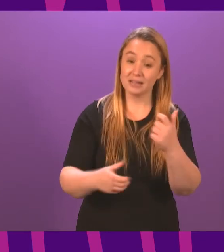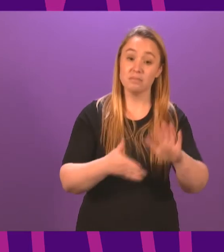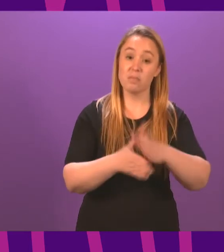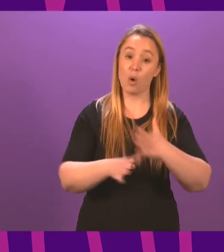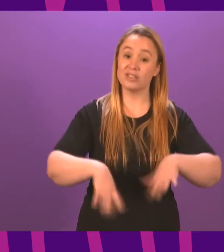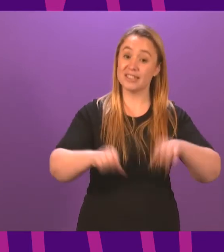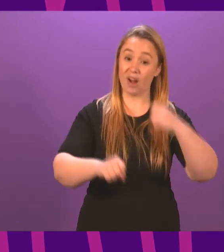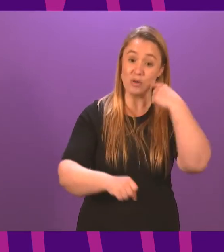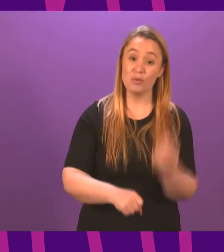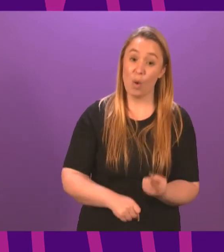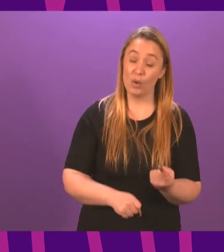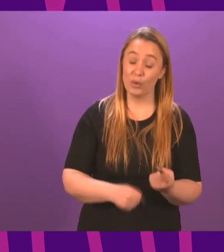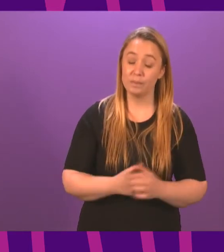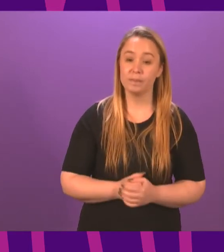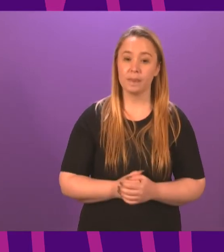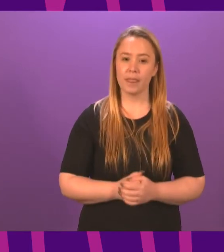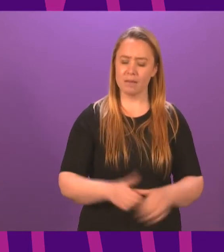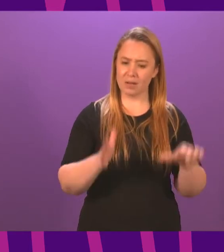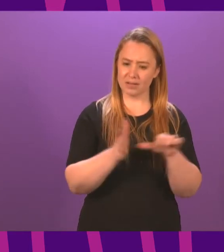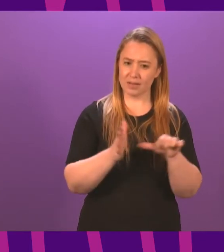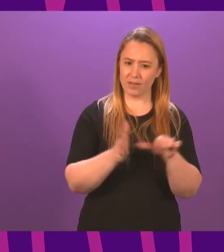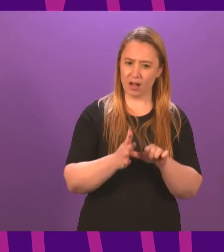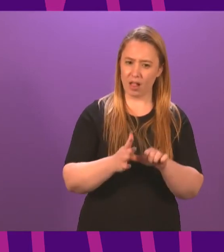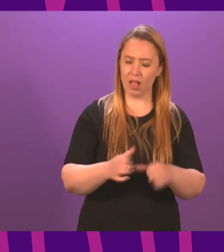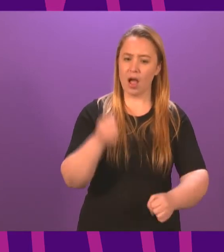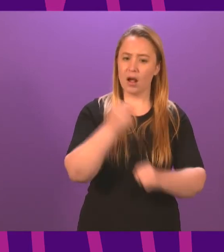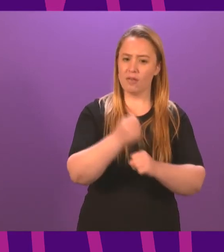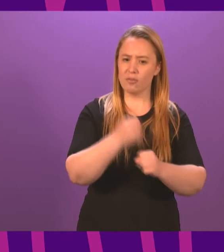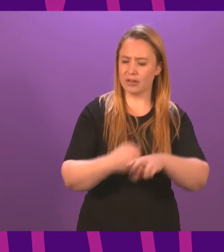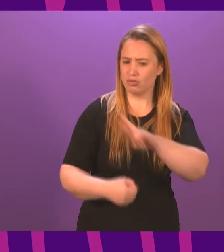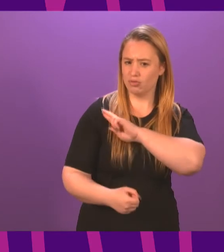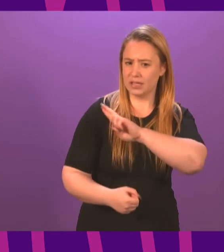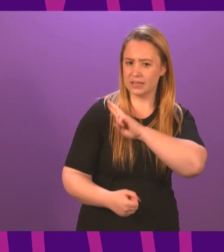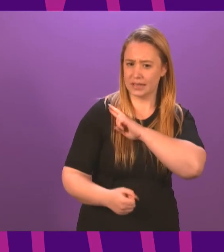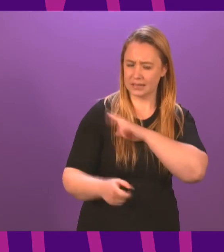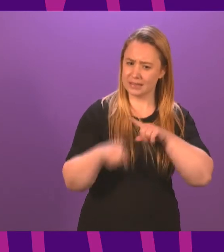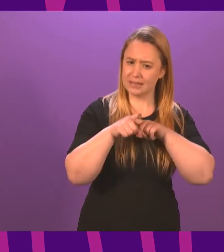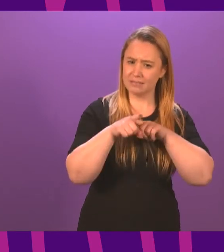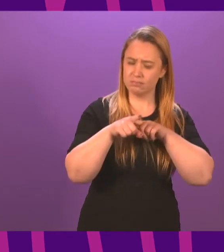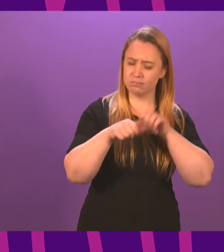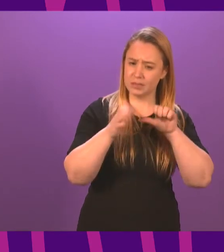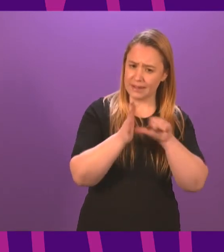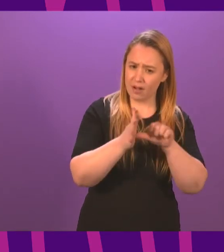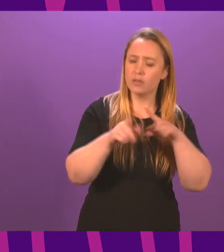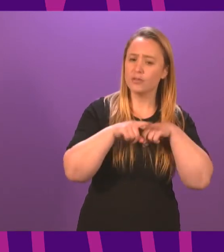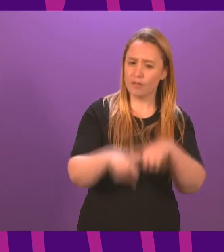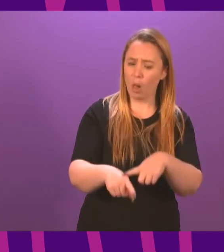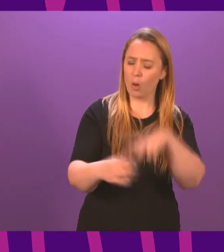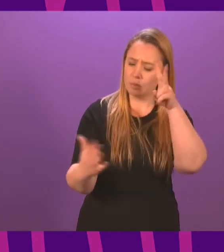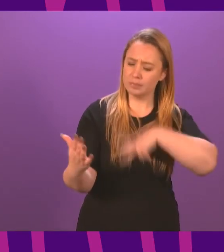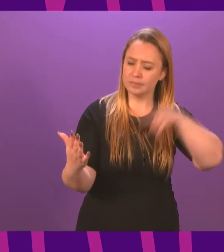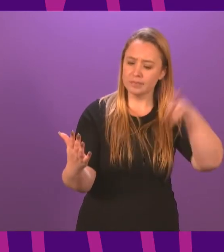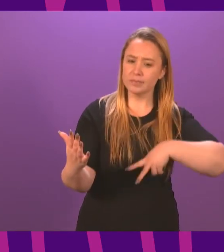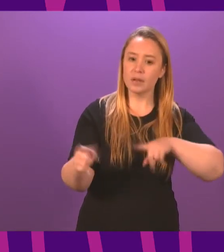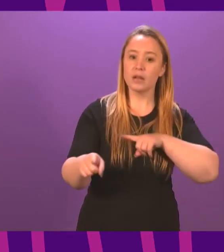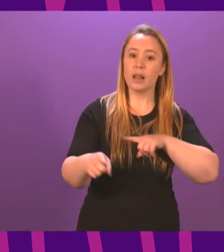Officer, it's becoming increasingly difficult to follow the Government reasoning on the steps that are being taken to try and suppress the virus. Along with much of the